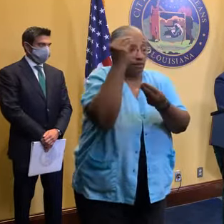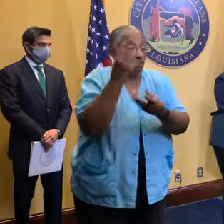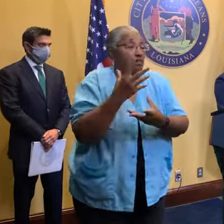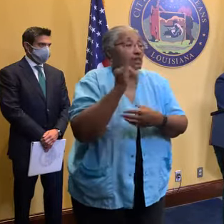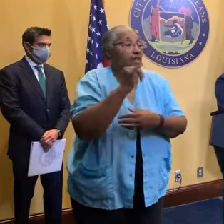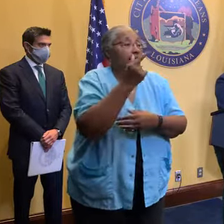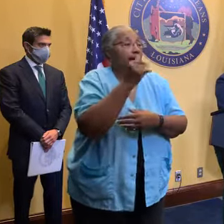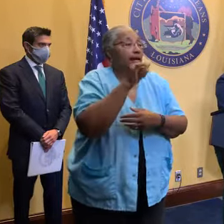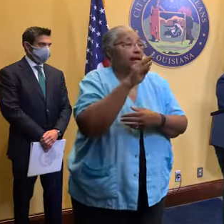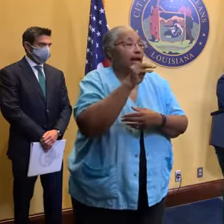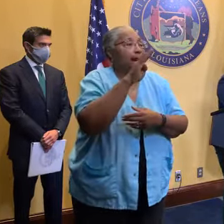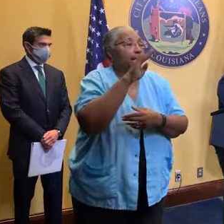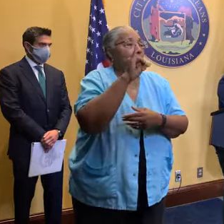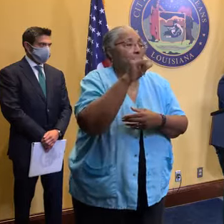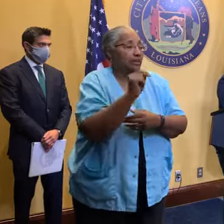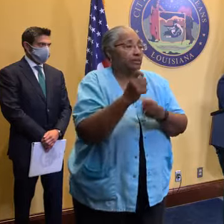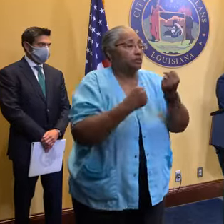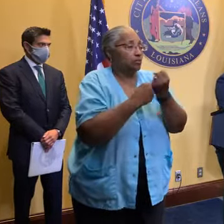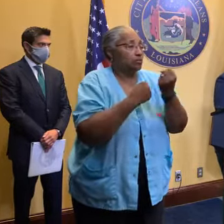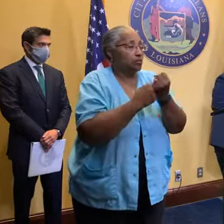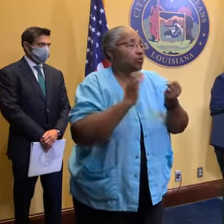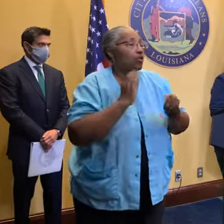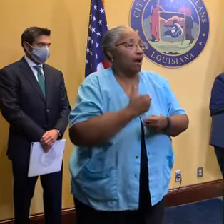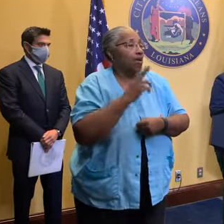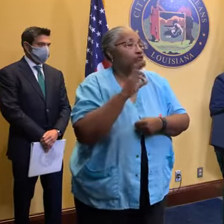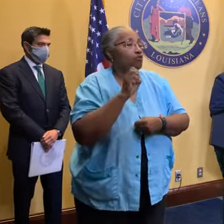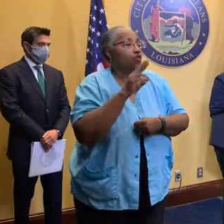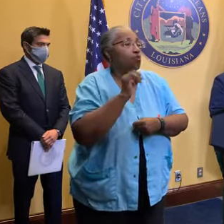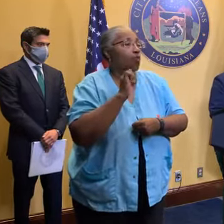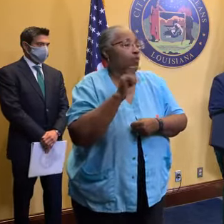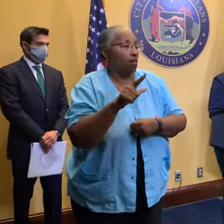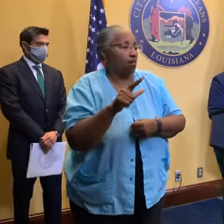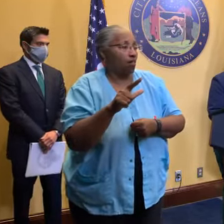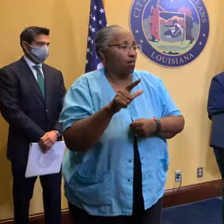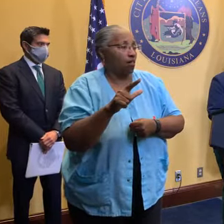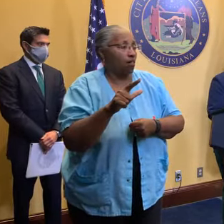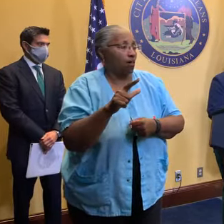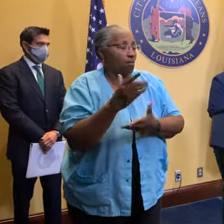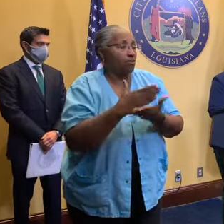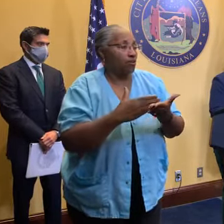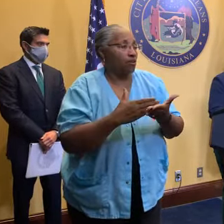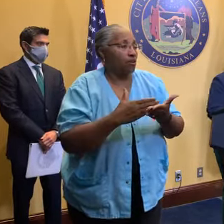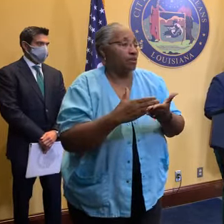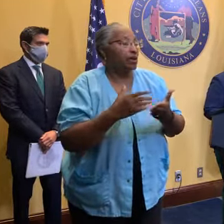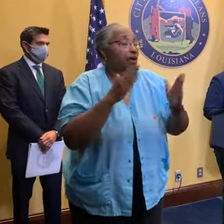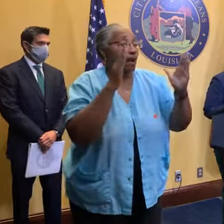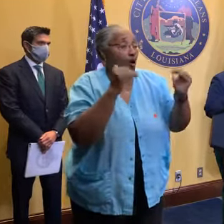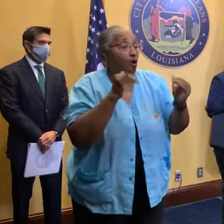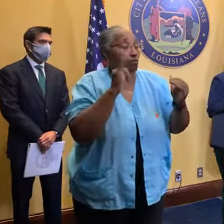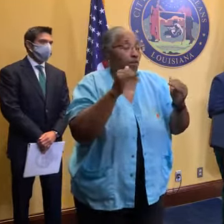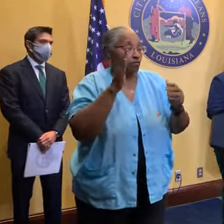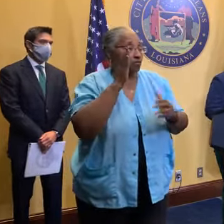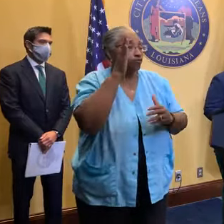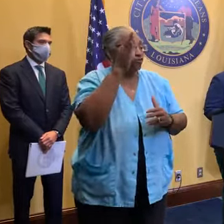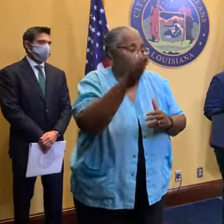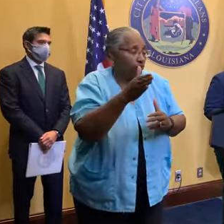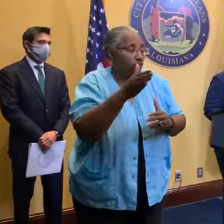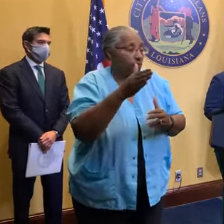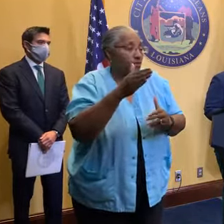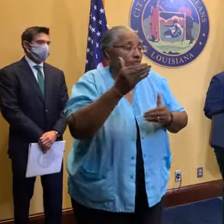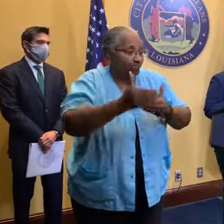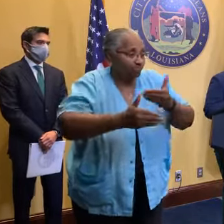support our renewal package, and I thank them for that, and I hope to see more coming. It's the right thing to do, step in the